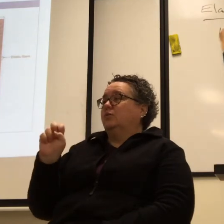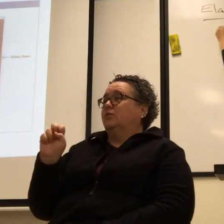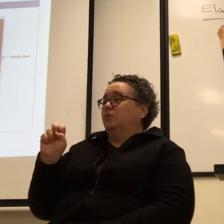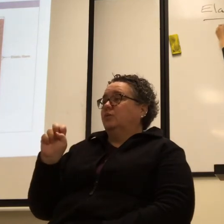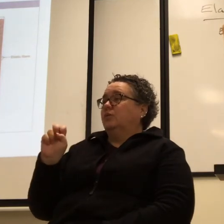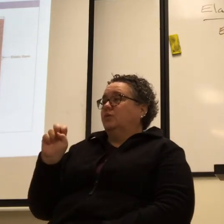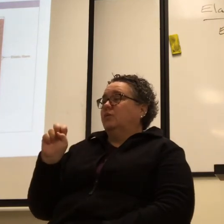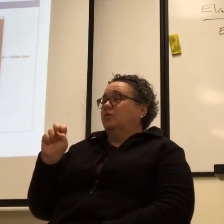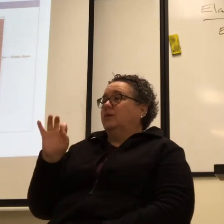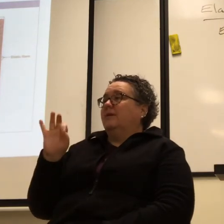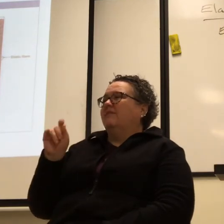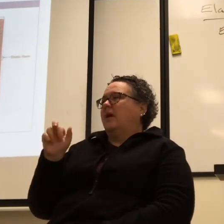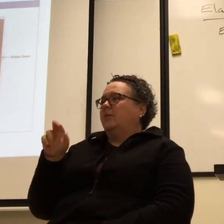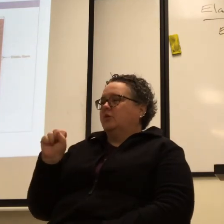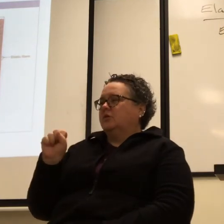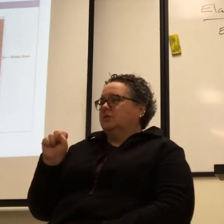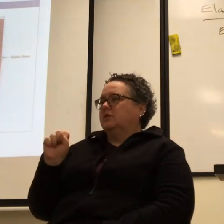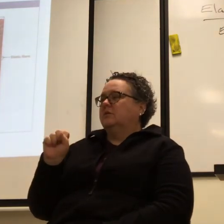the elastic fibers,